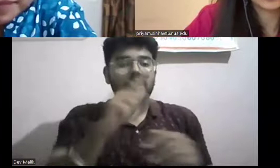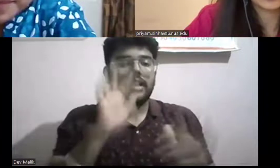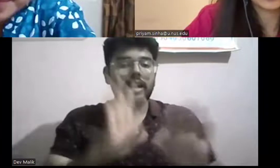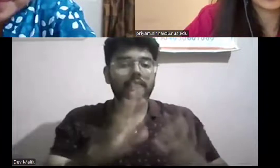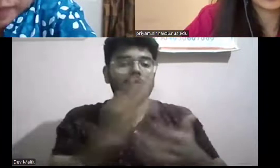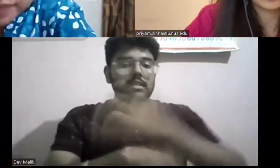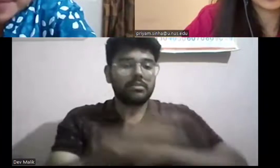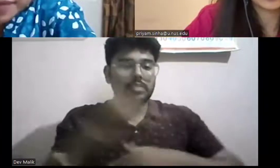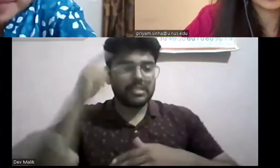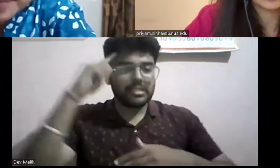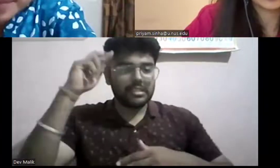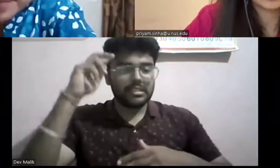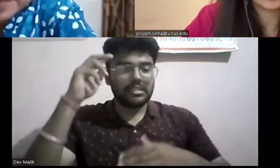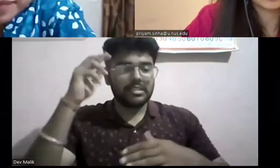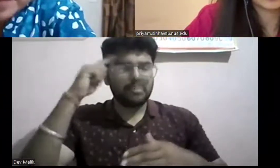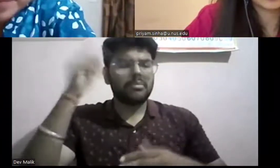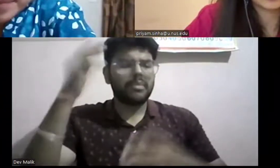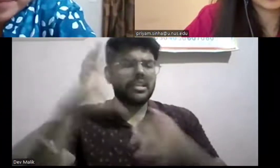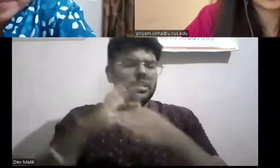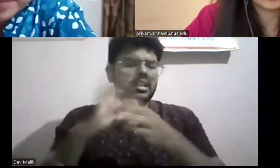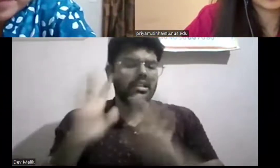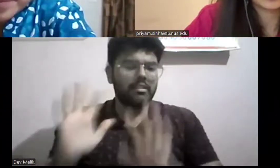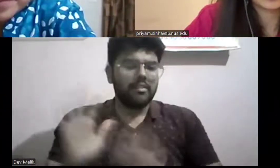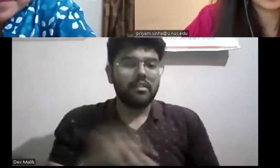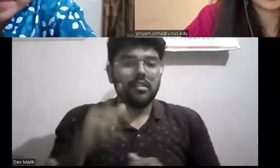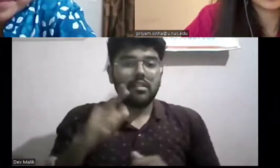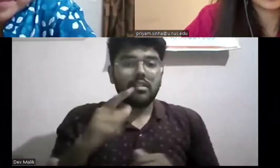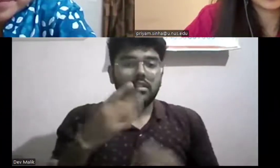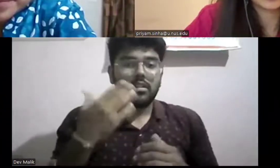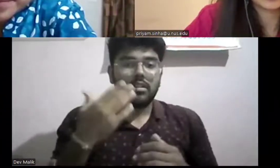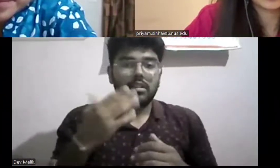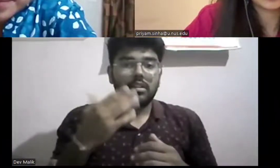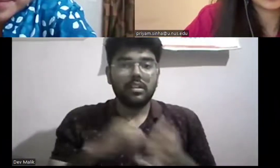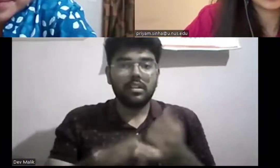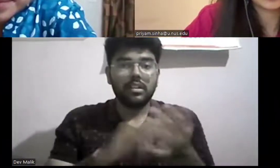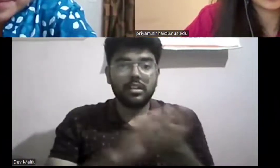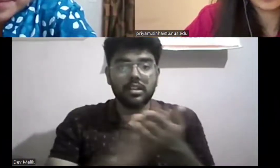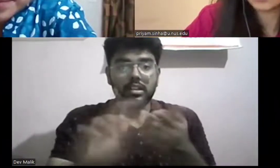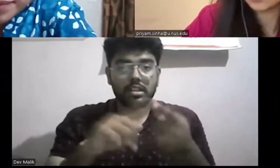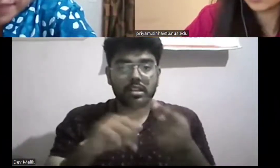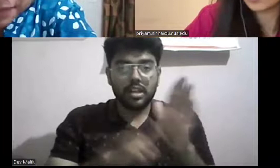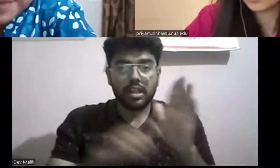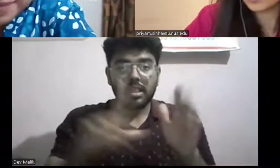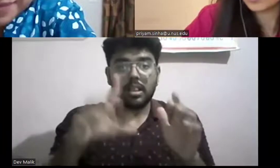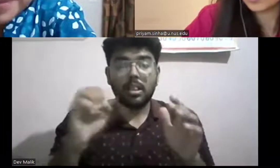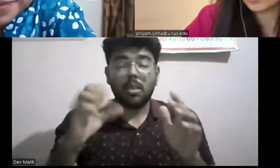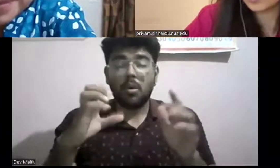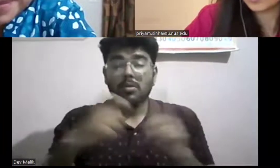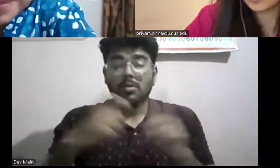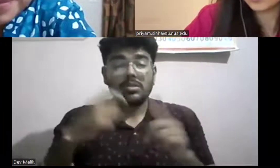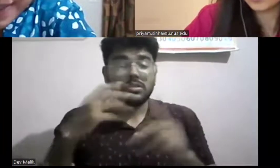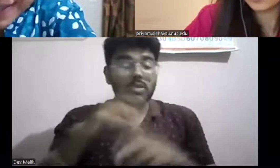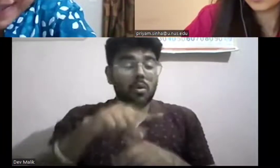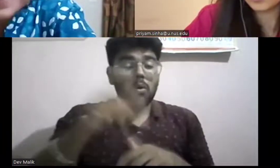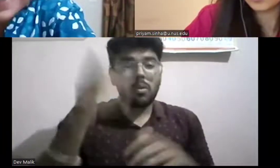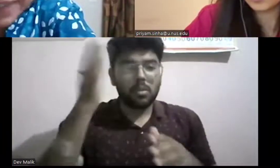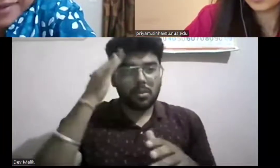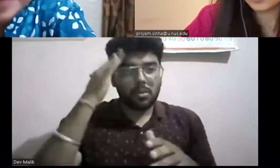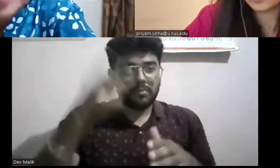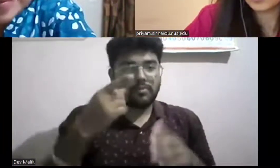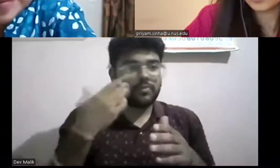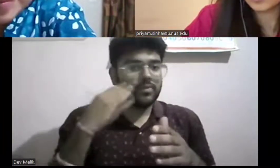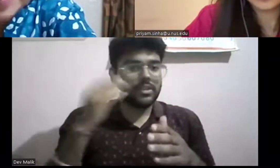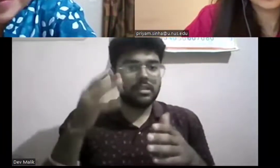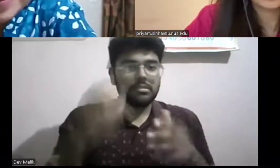limp. But once he meets Sherlock and he gives him the thrill of life back again, he loses that limb.